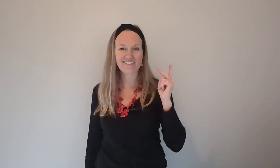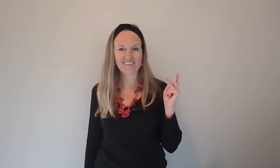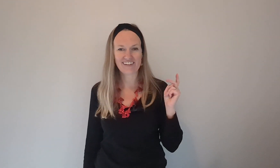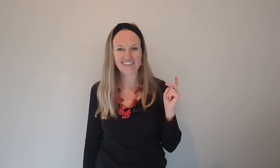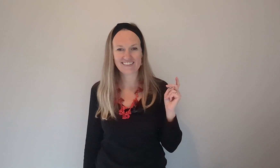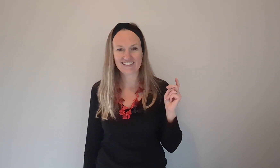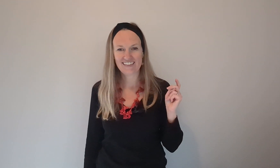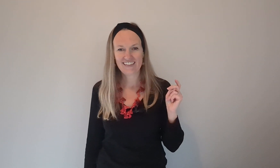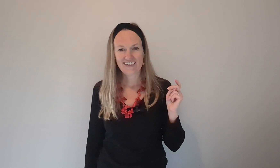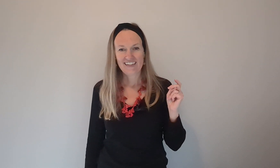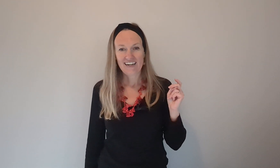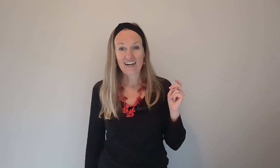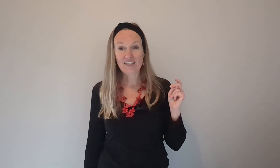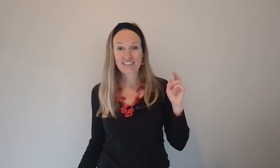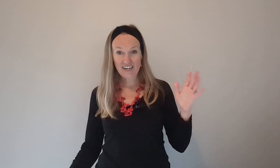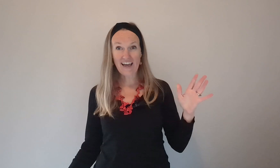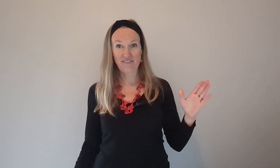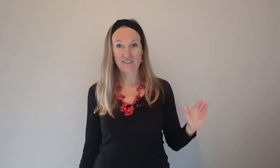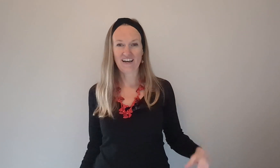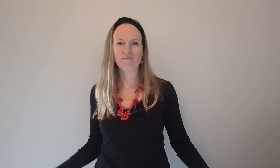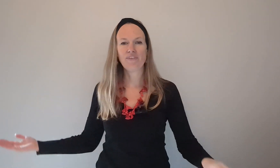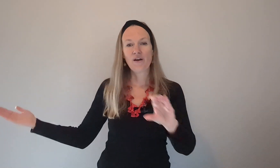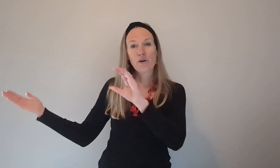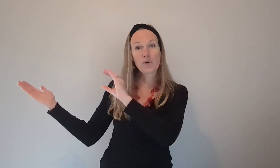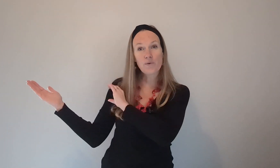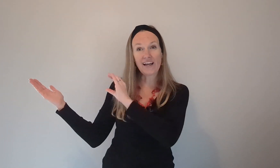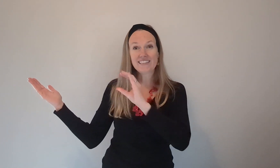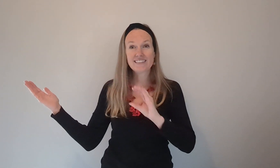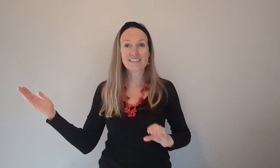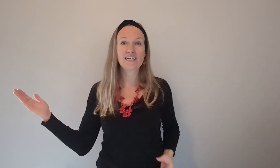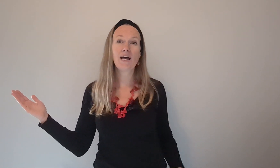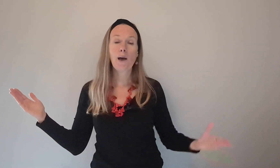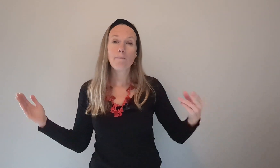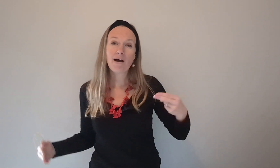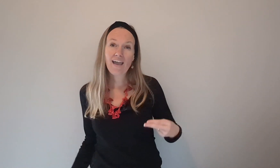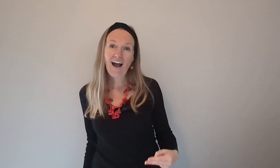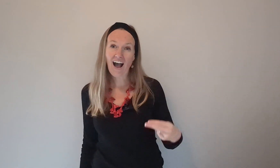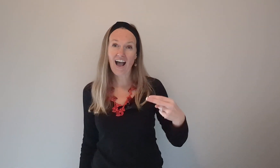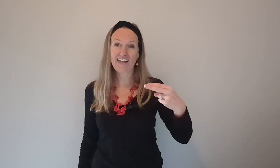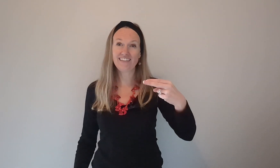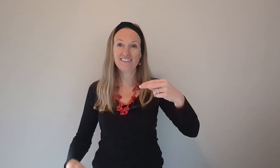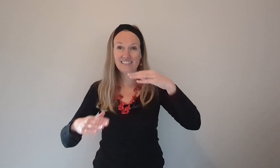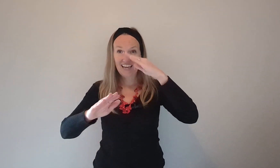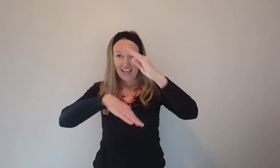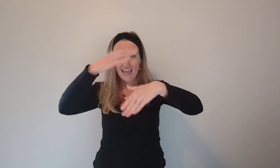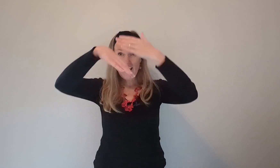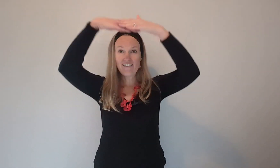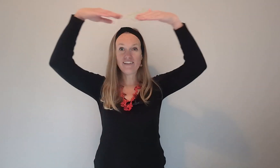from your face. Let's try that from the top. Christ by highest,